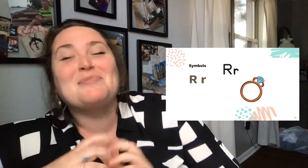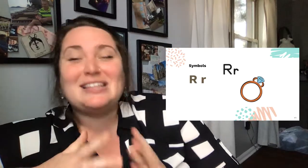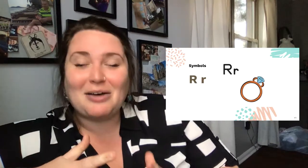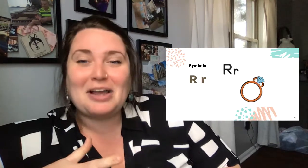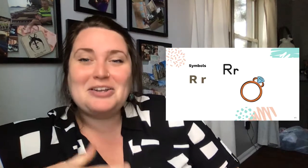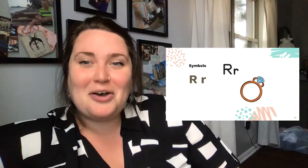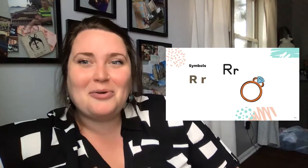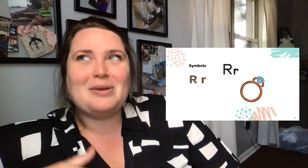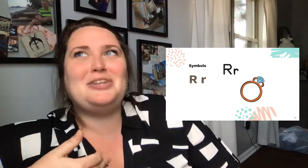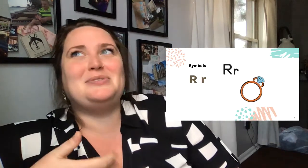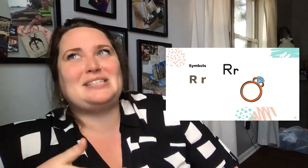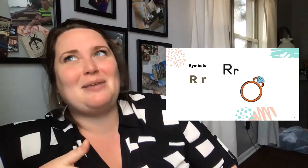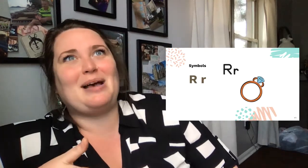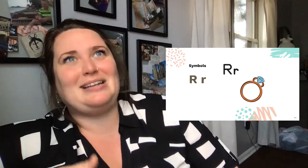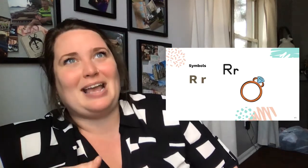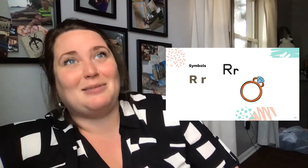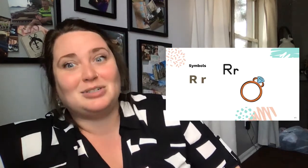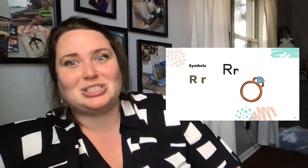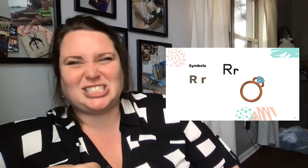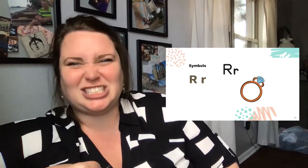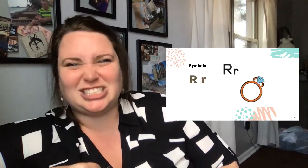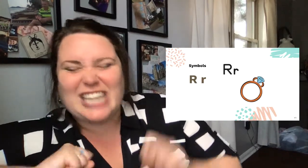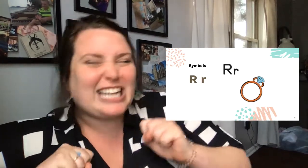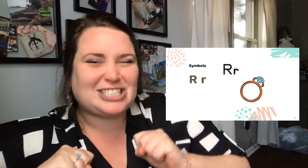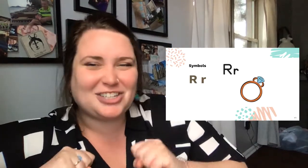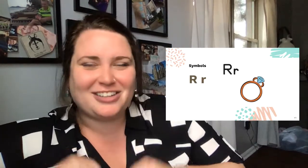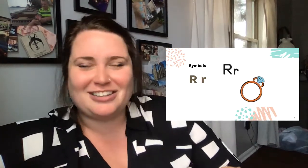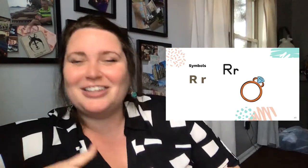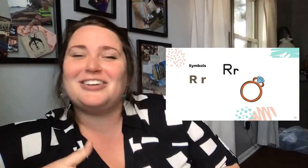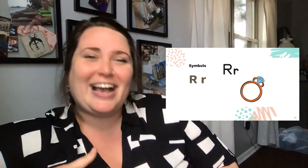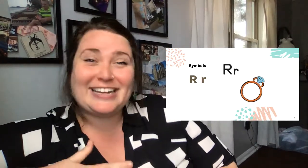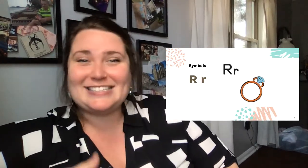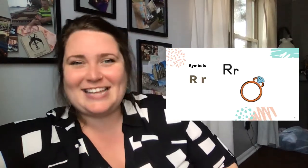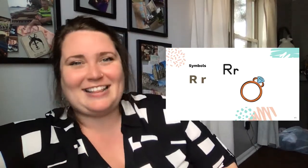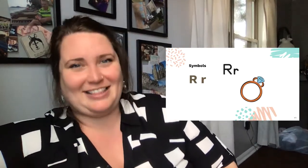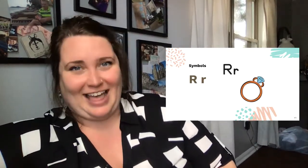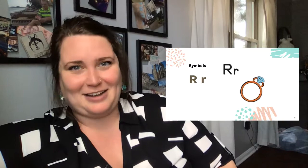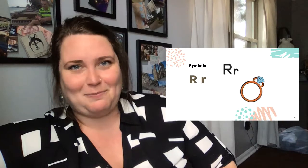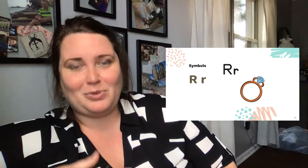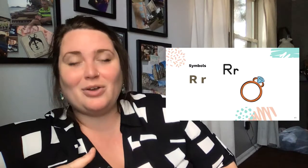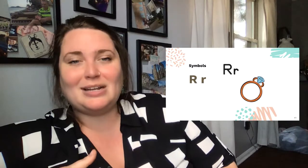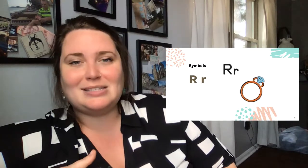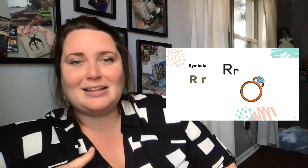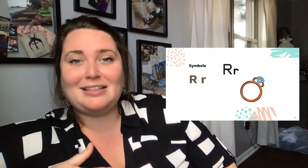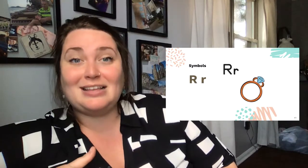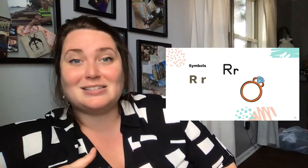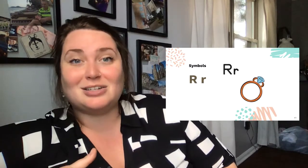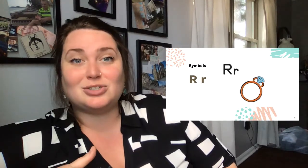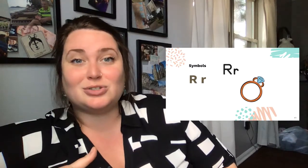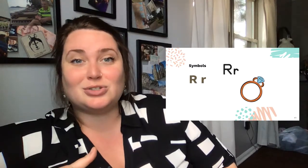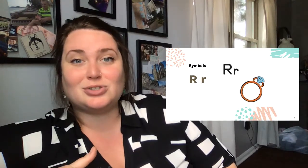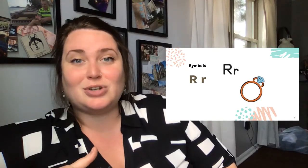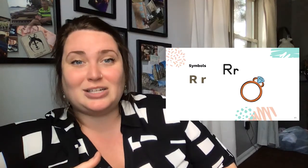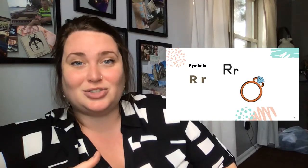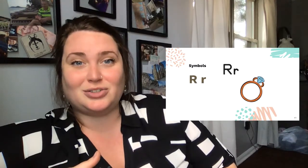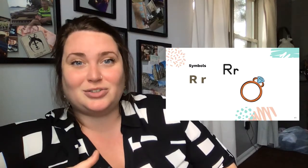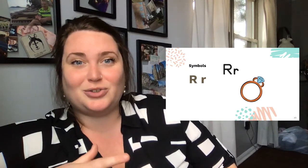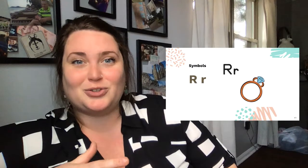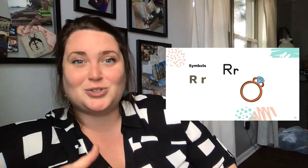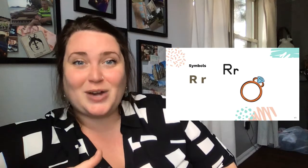Now, I know when you say my name, Rachel, you're not going to say it like that. You're going to say it like this. Rachel.